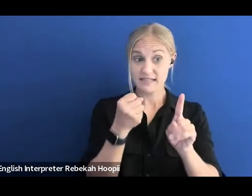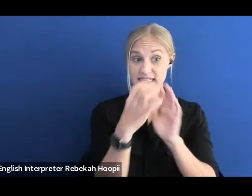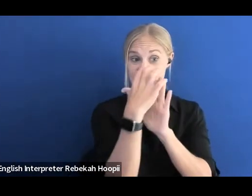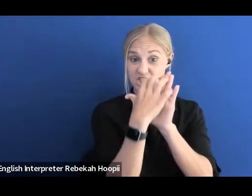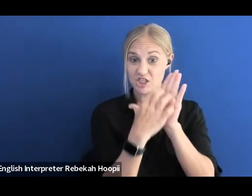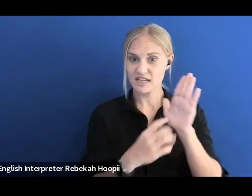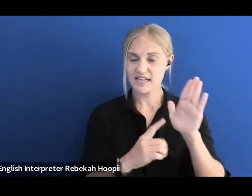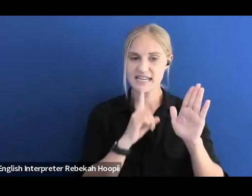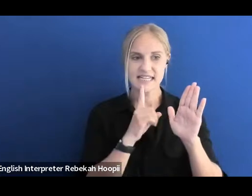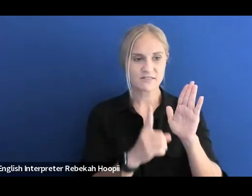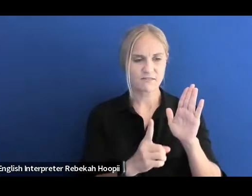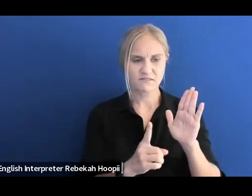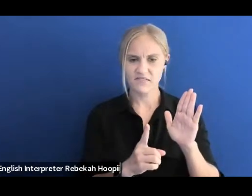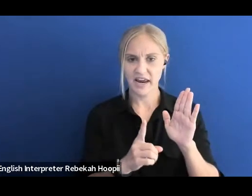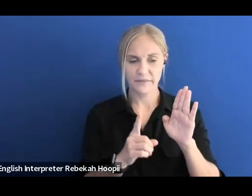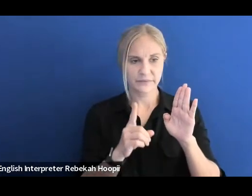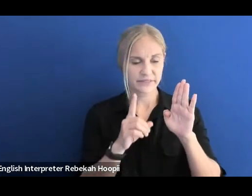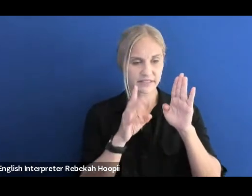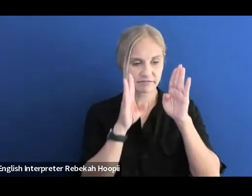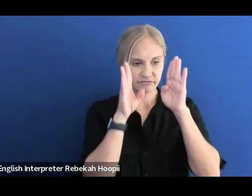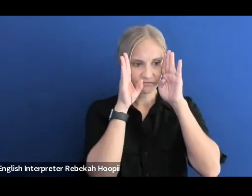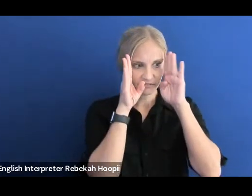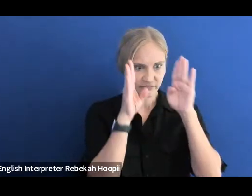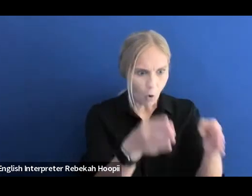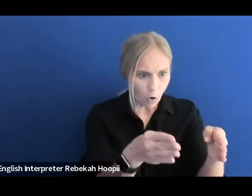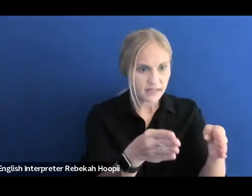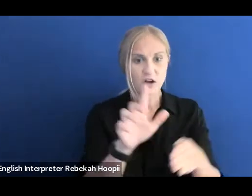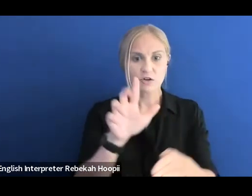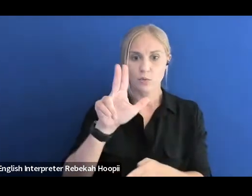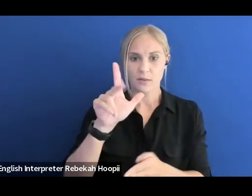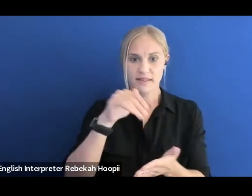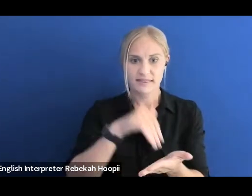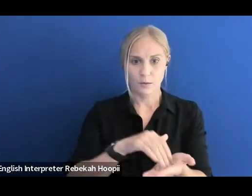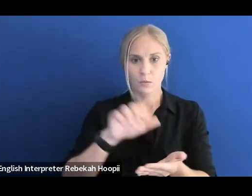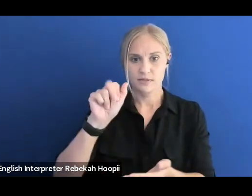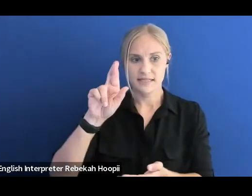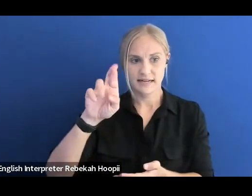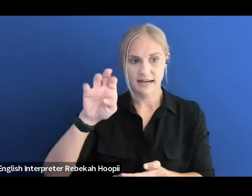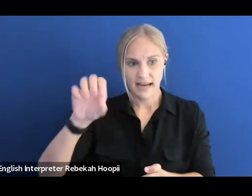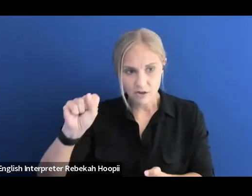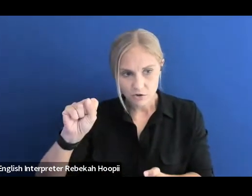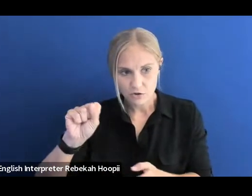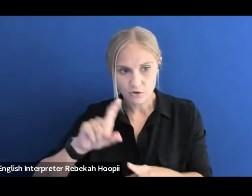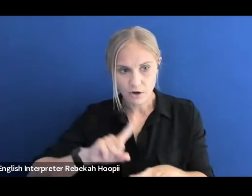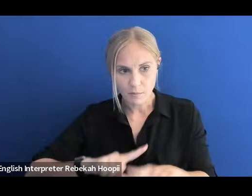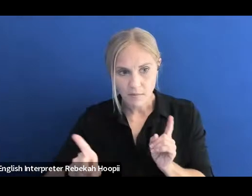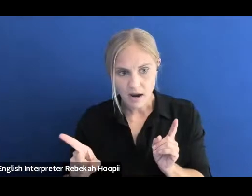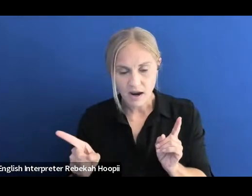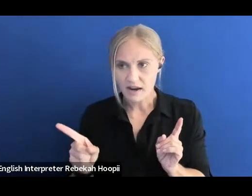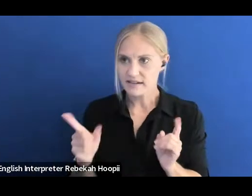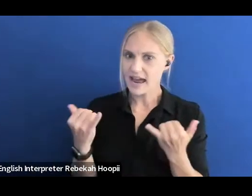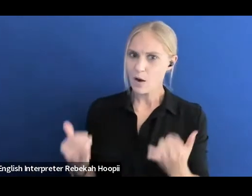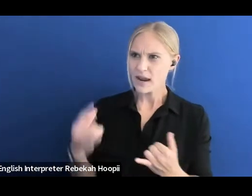narrow 23,000 acres. And really, we need to look at what is the worldwide